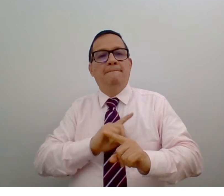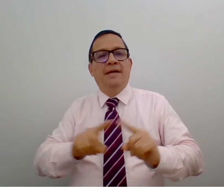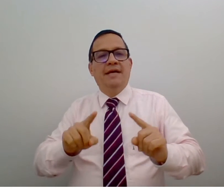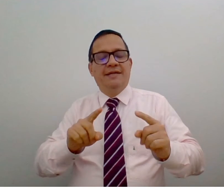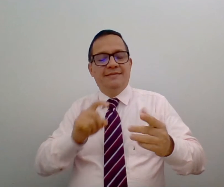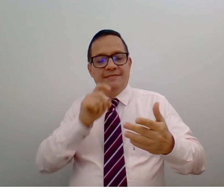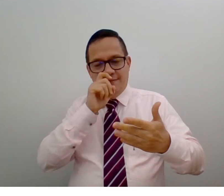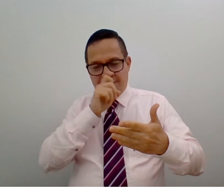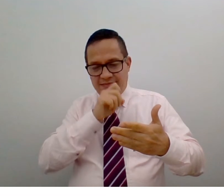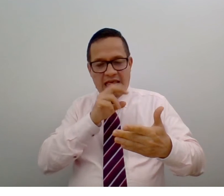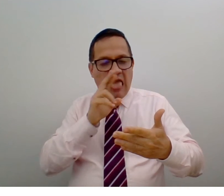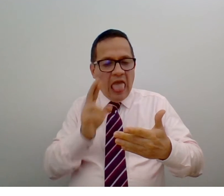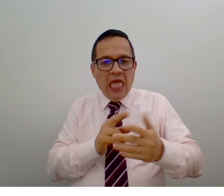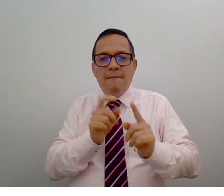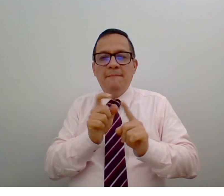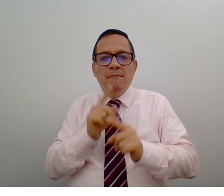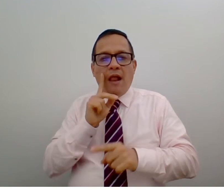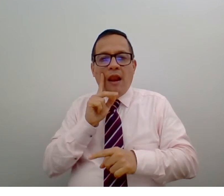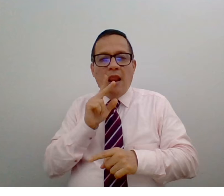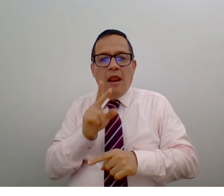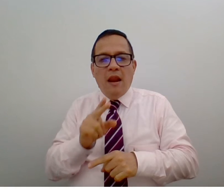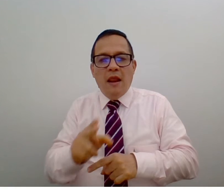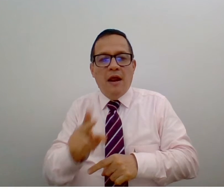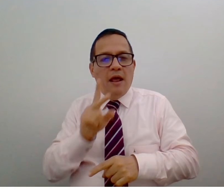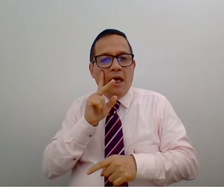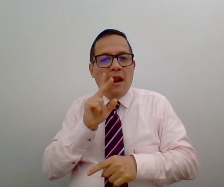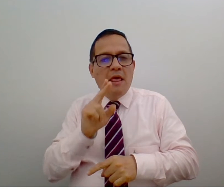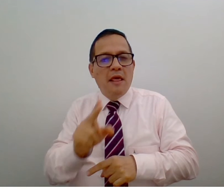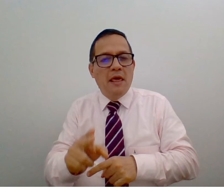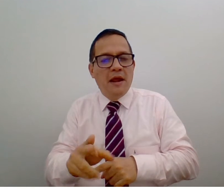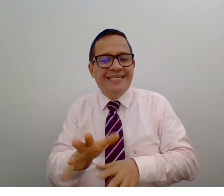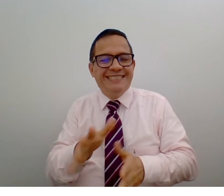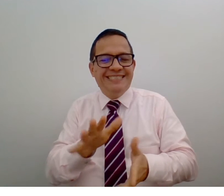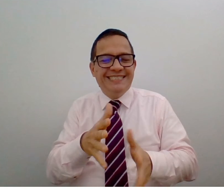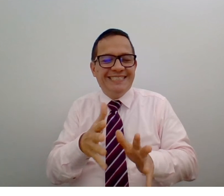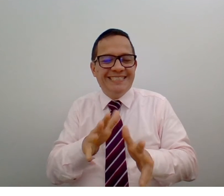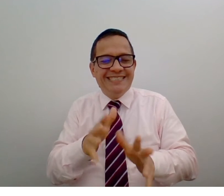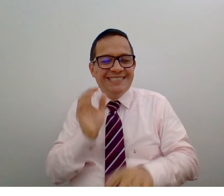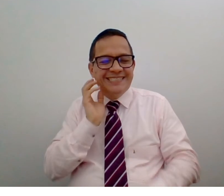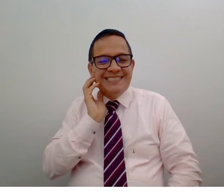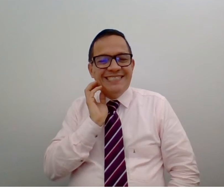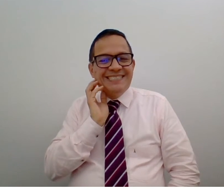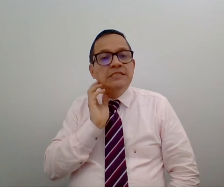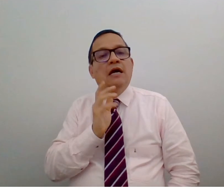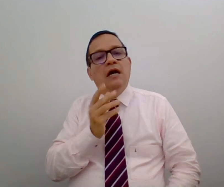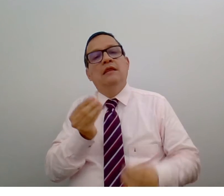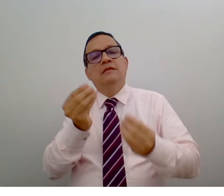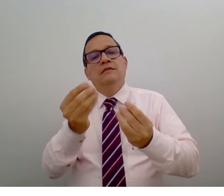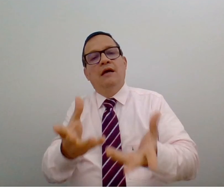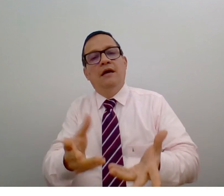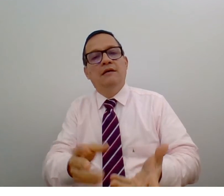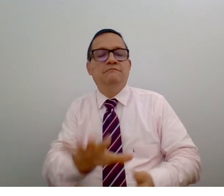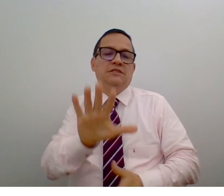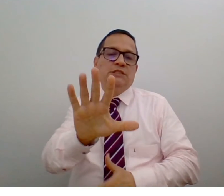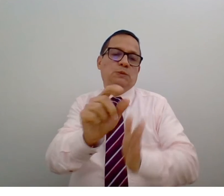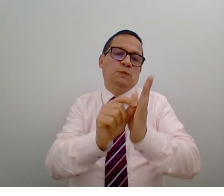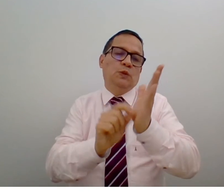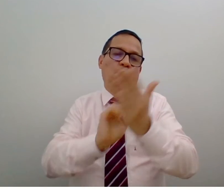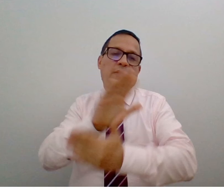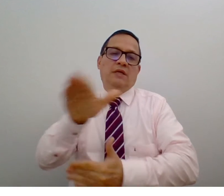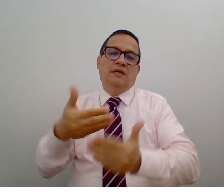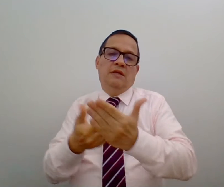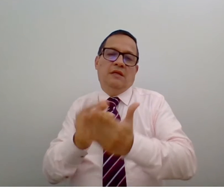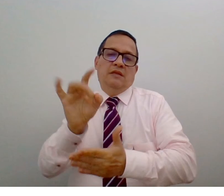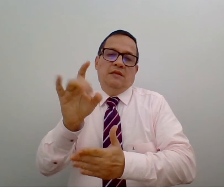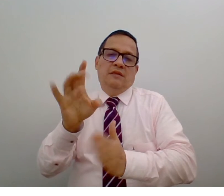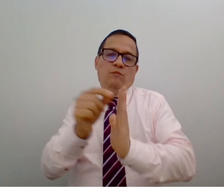or repetitive. If your work is at this level, you can get between 5 points and